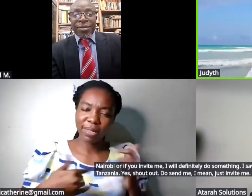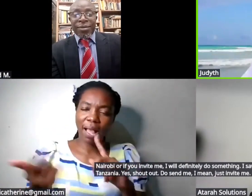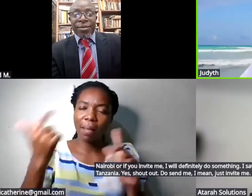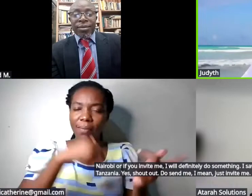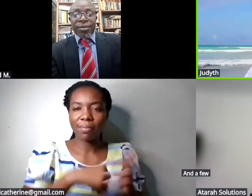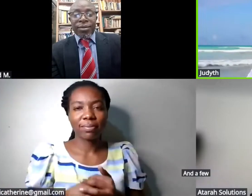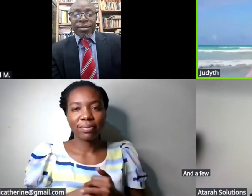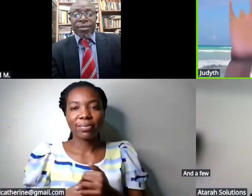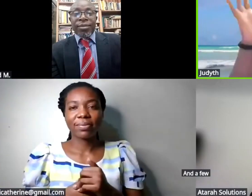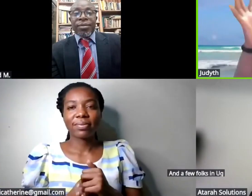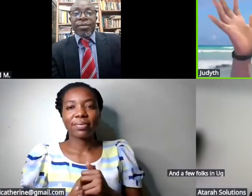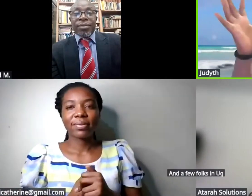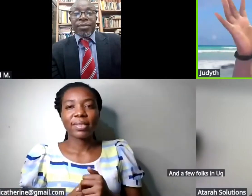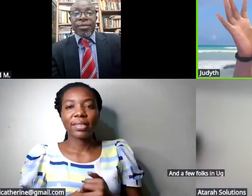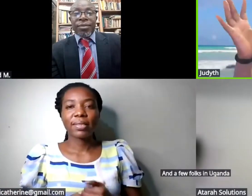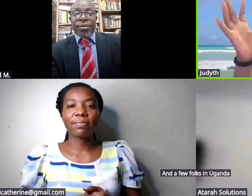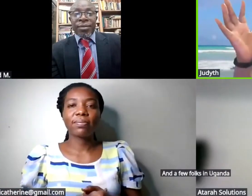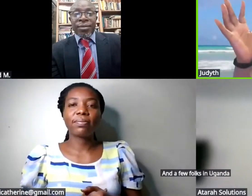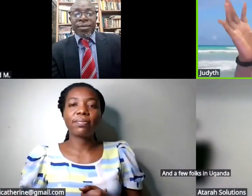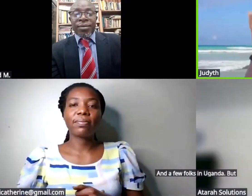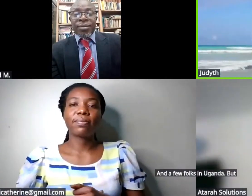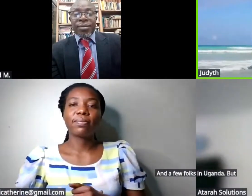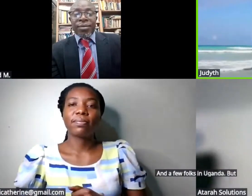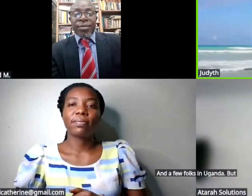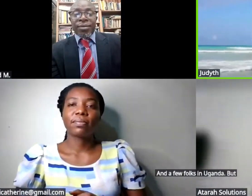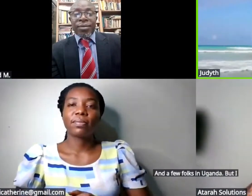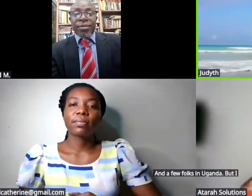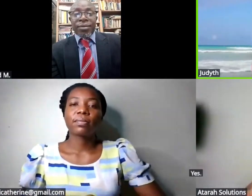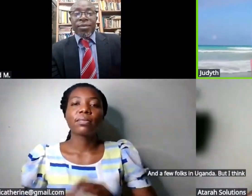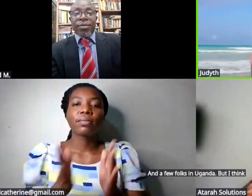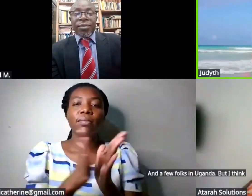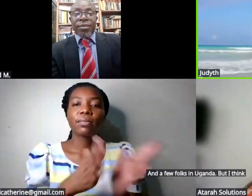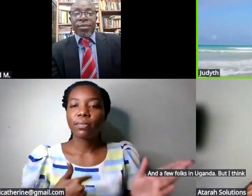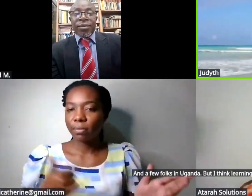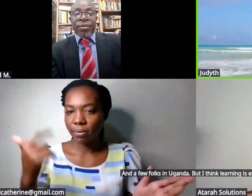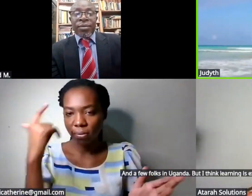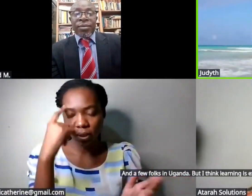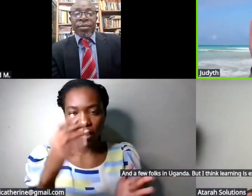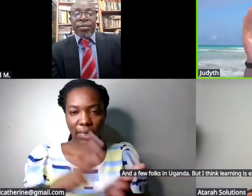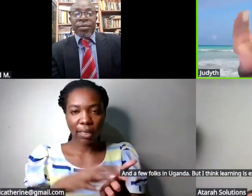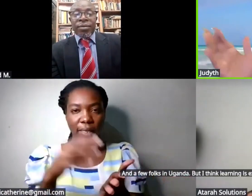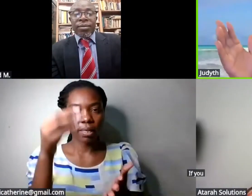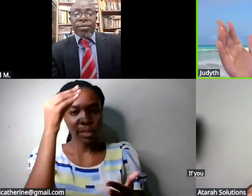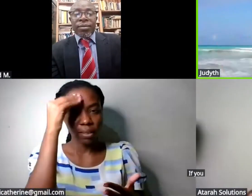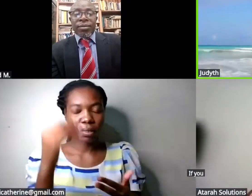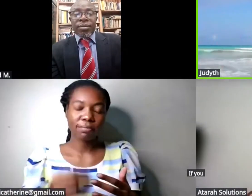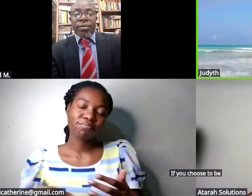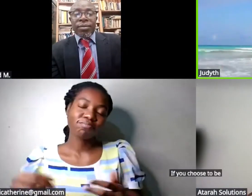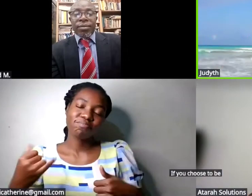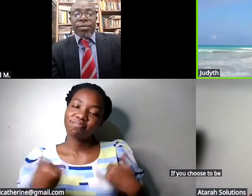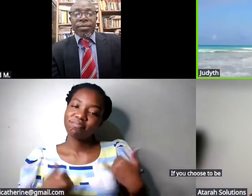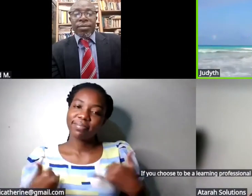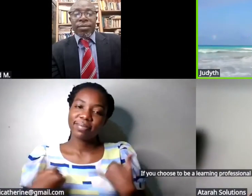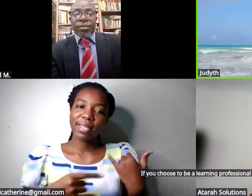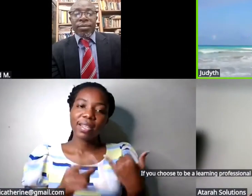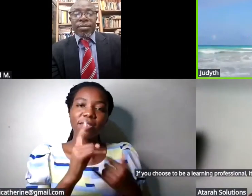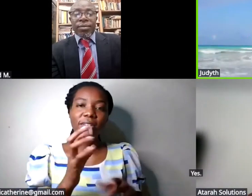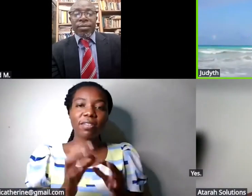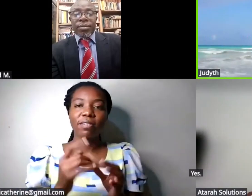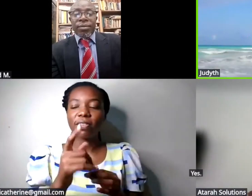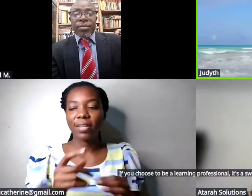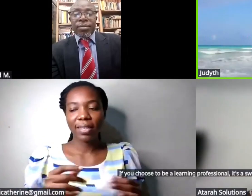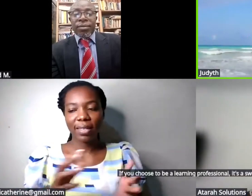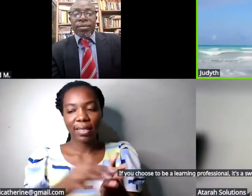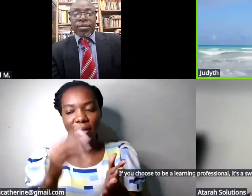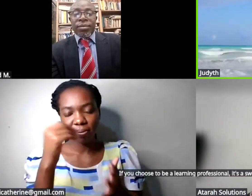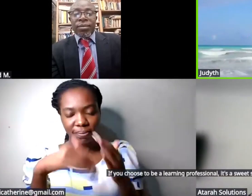in Uganda. But I think learning is exciting. If you choose to be a learning professional, it's a sweet spot because